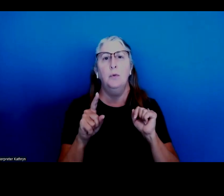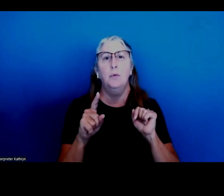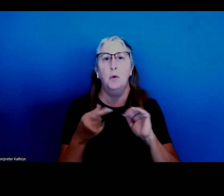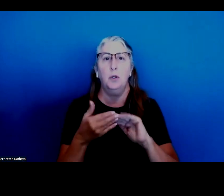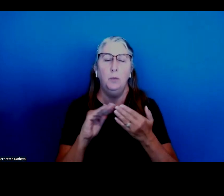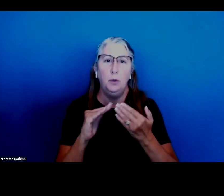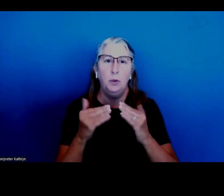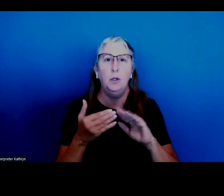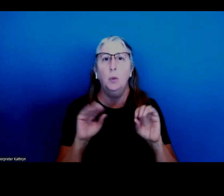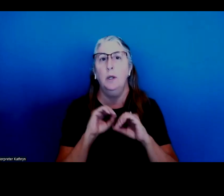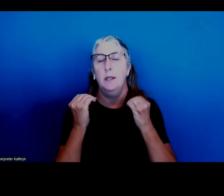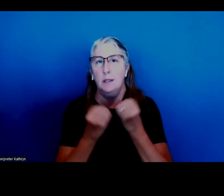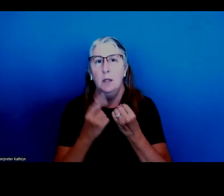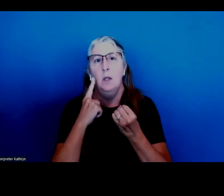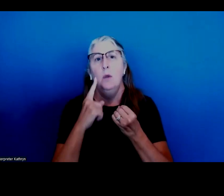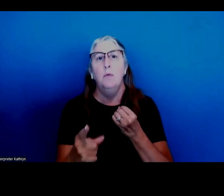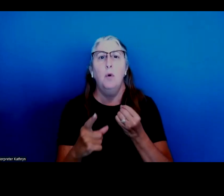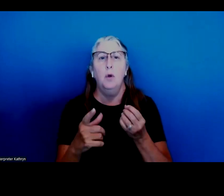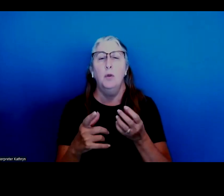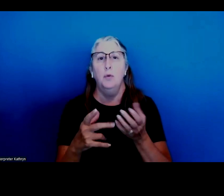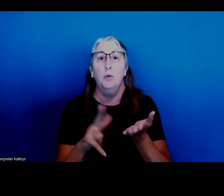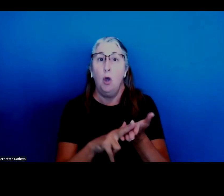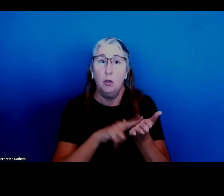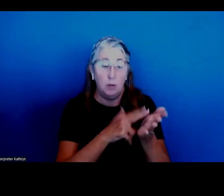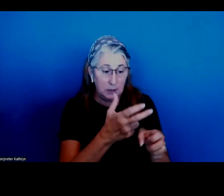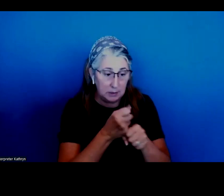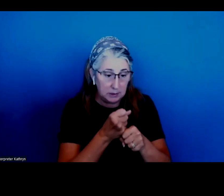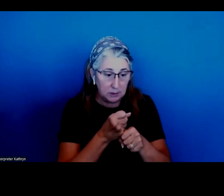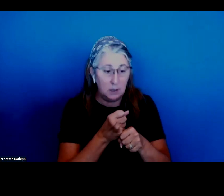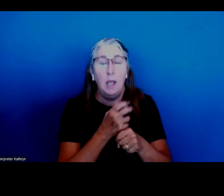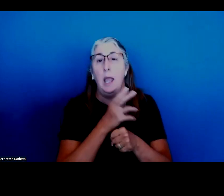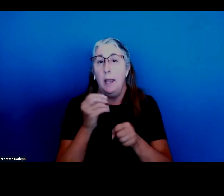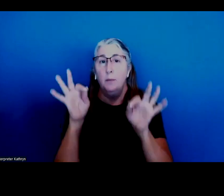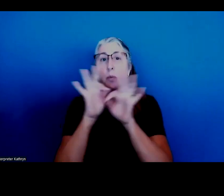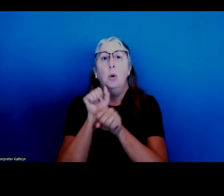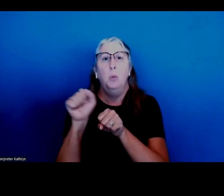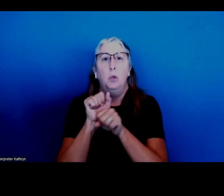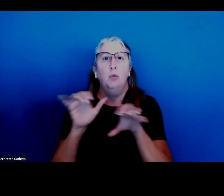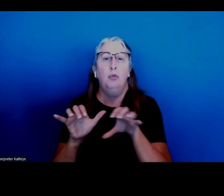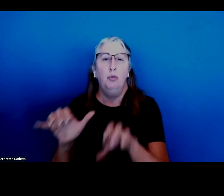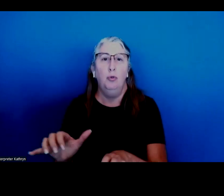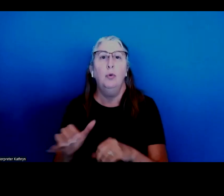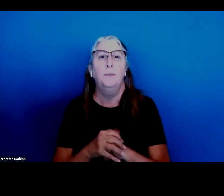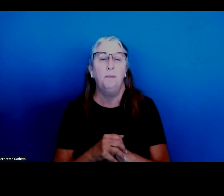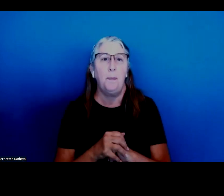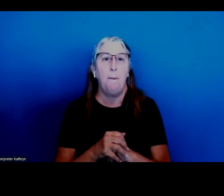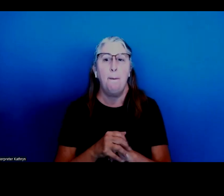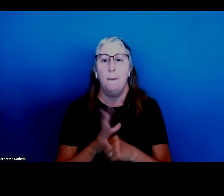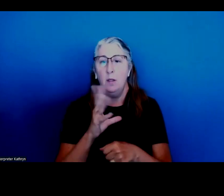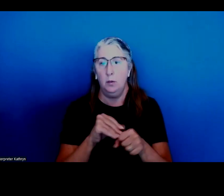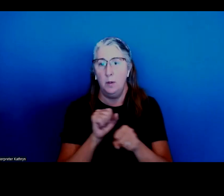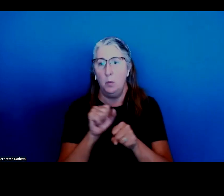community organizations to obtain contracts to do important work, including work that addresses the unique